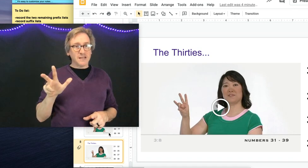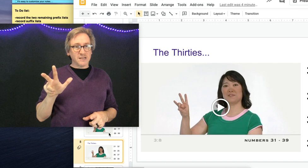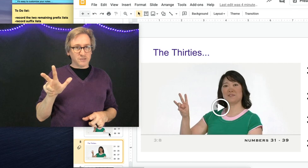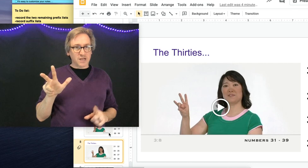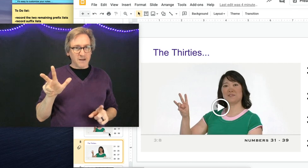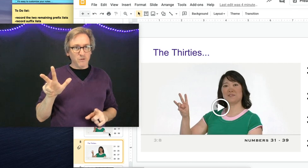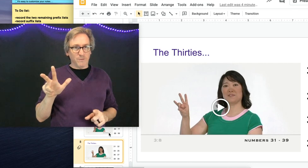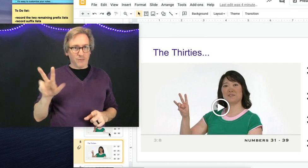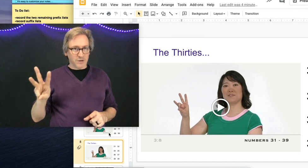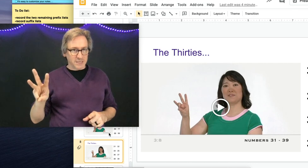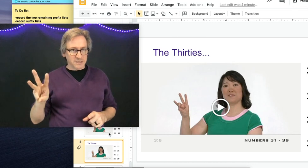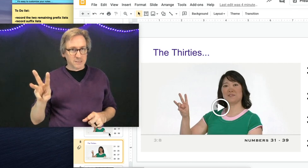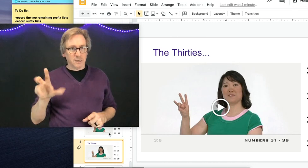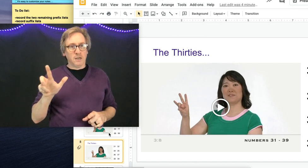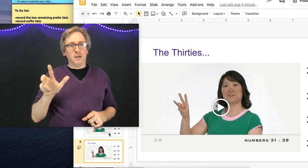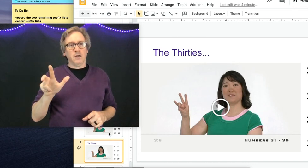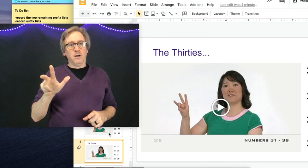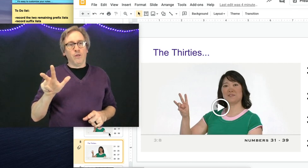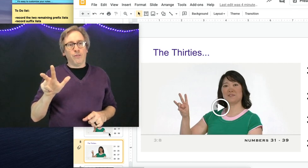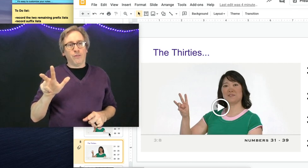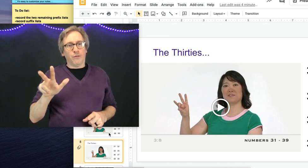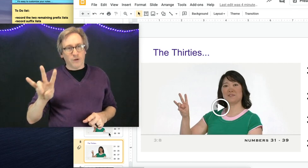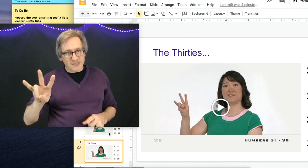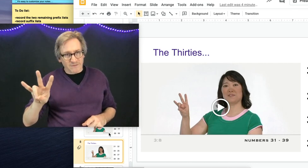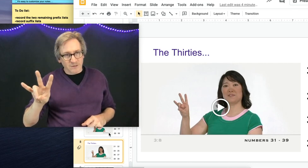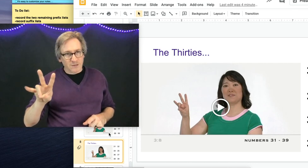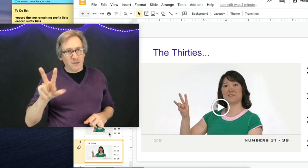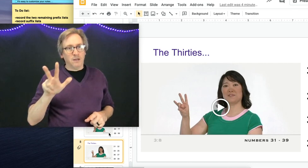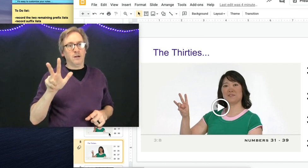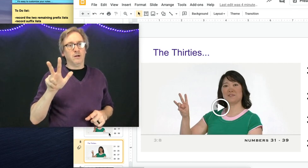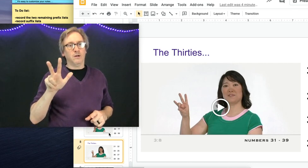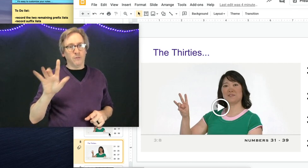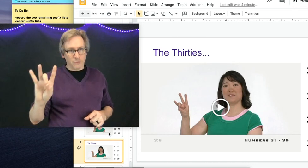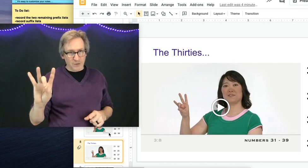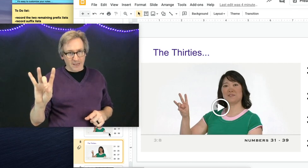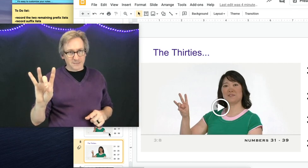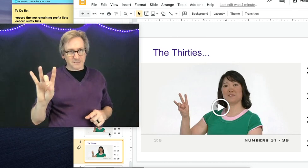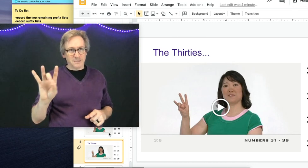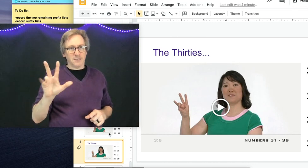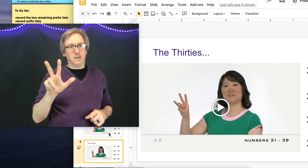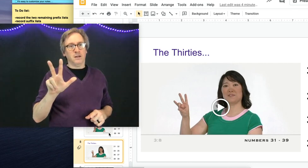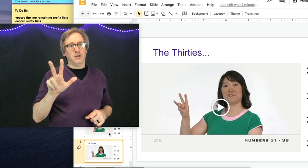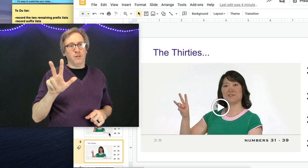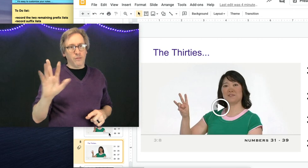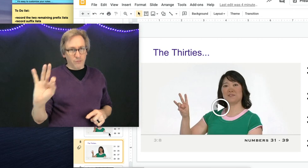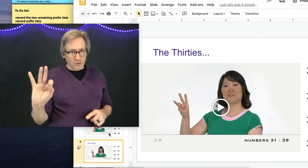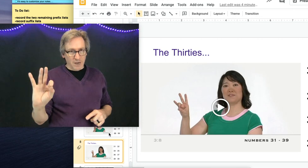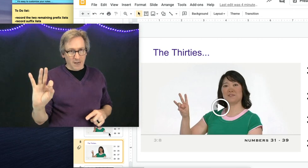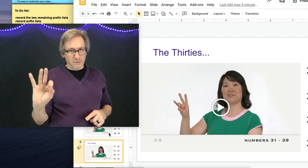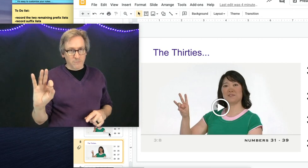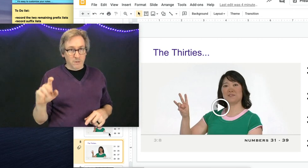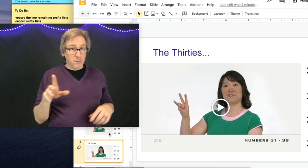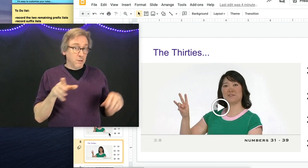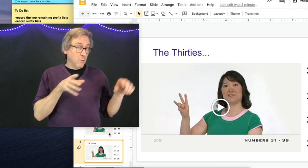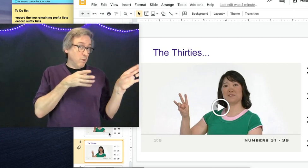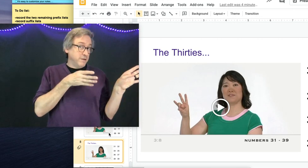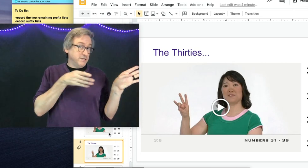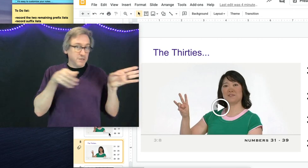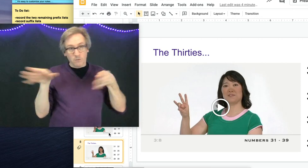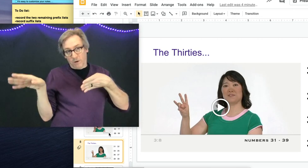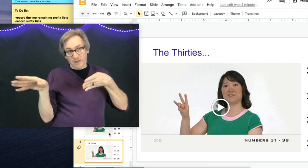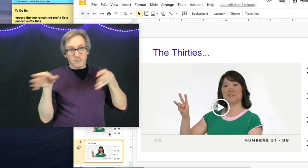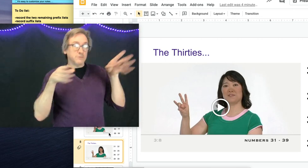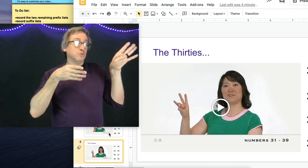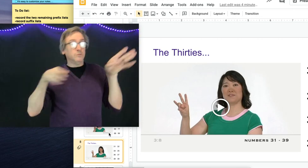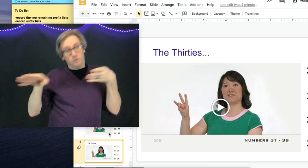how is there kind of movement? 36, 37, 38, 39. One